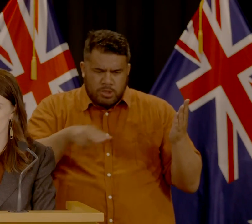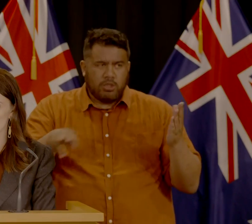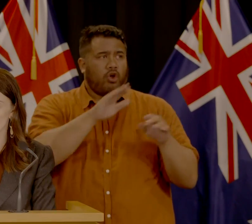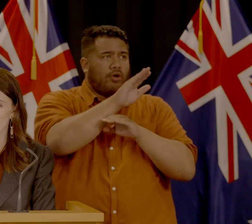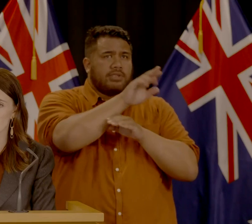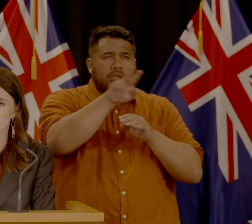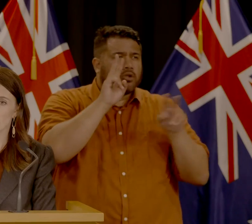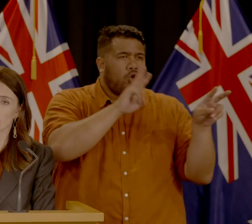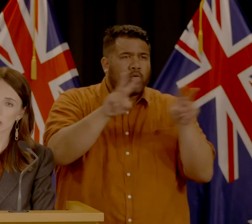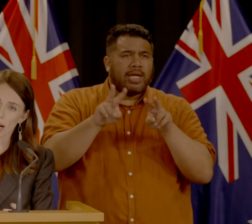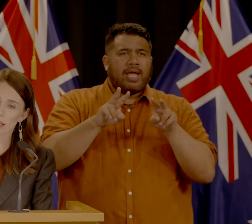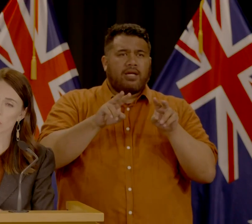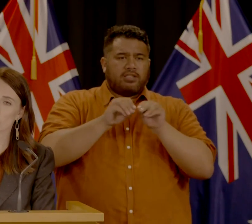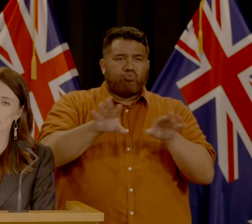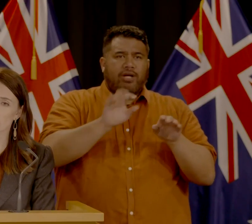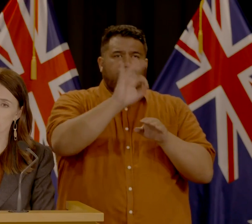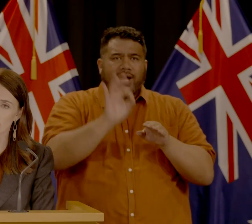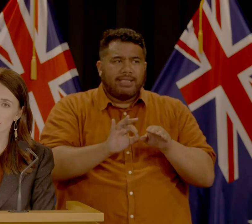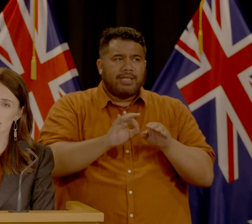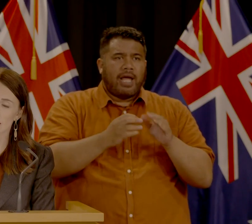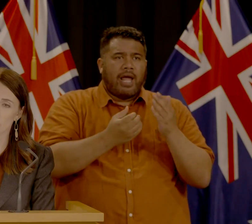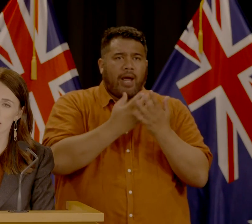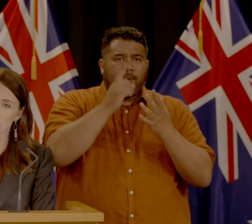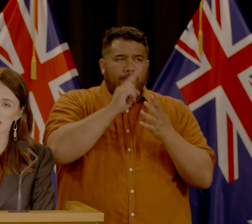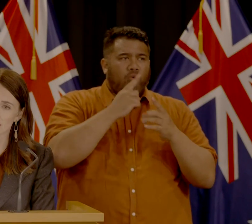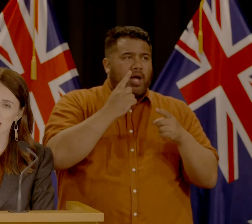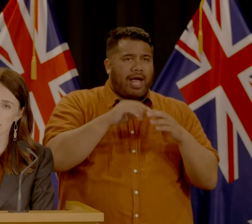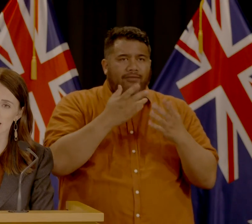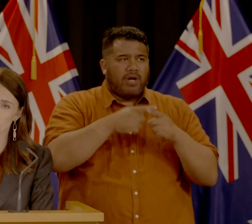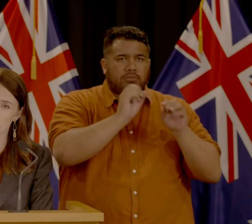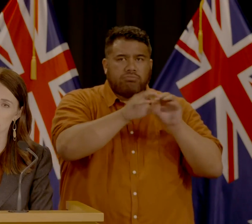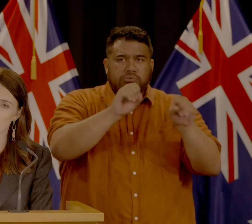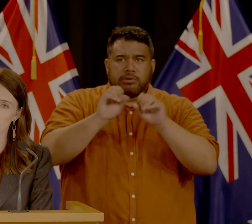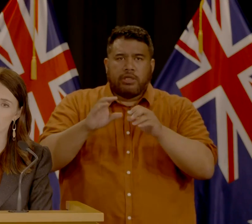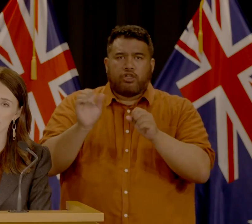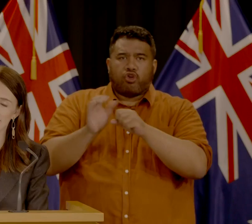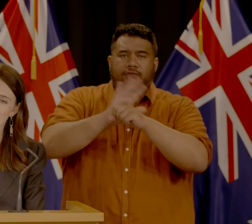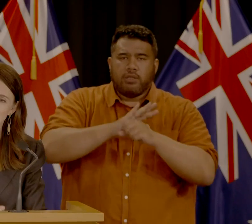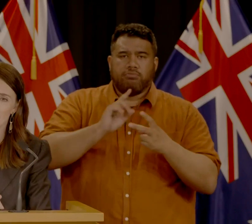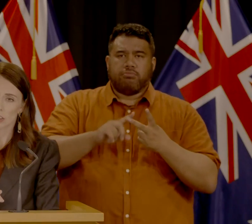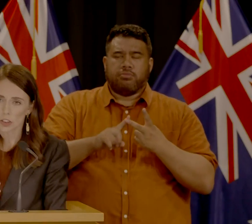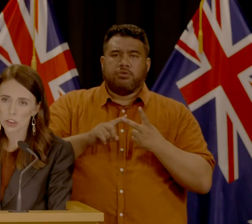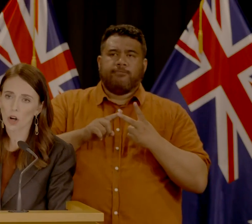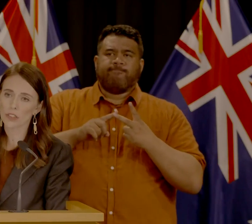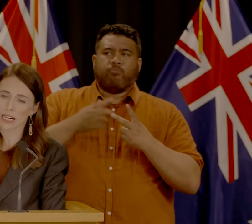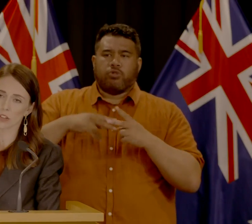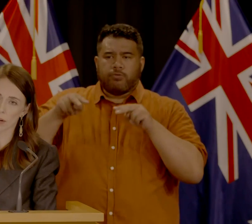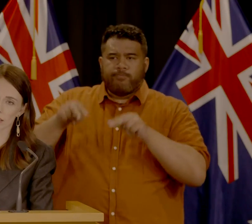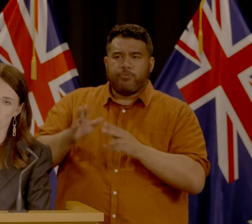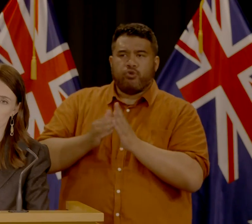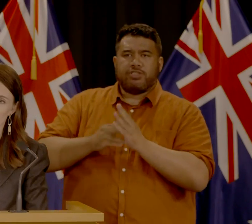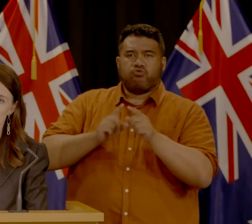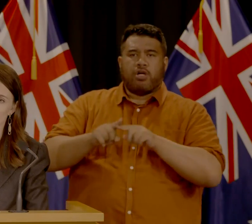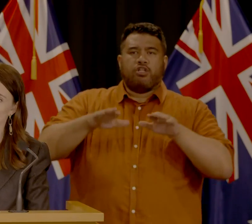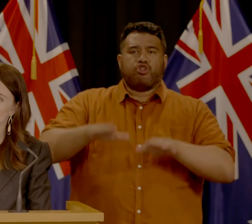with transmission rates, deciding, of course, that it was in New Zealand's best interest to do everything we can to slow down the